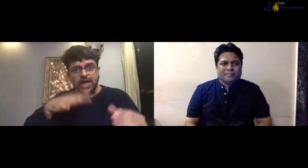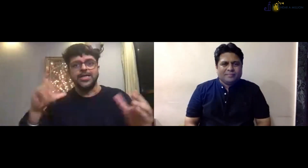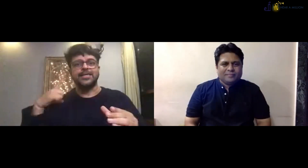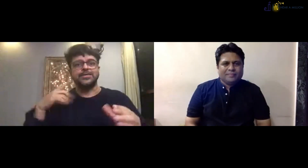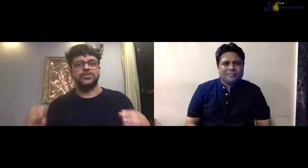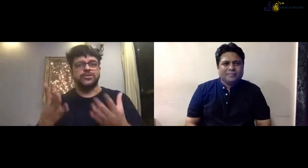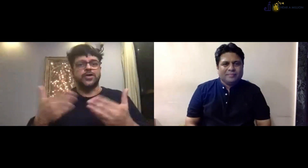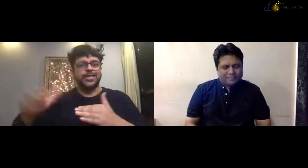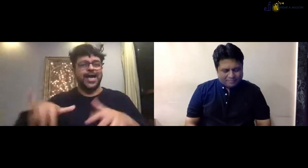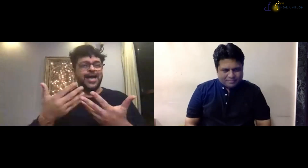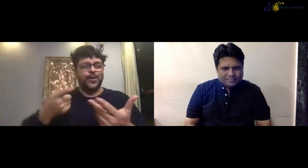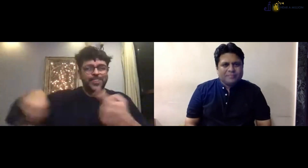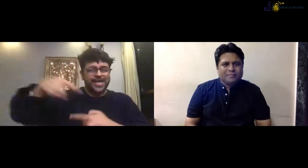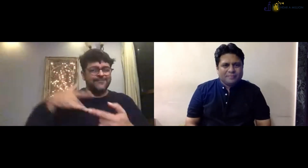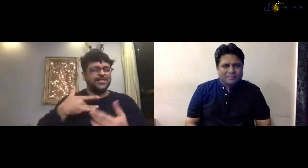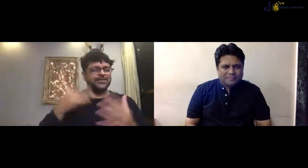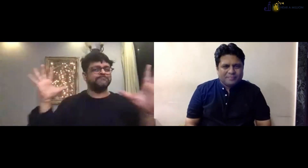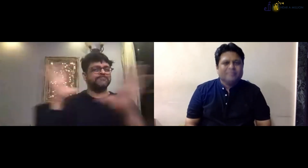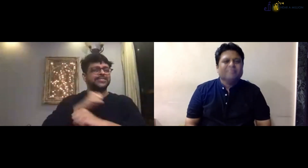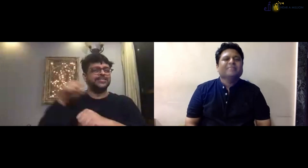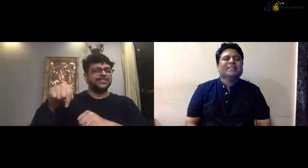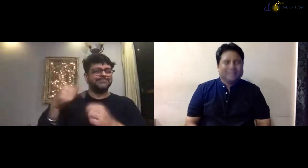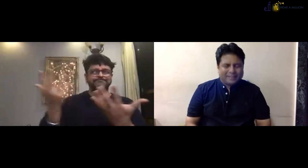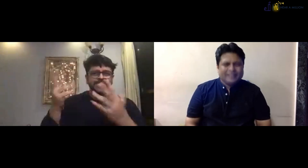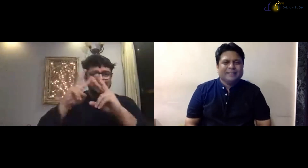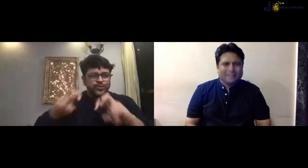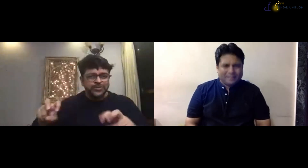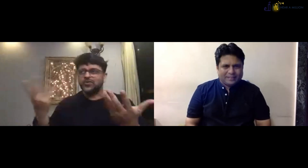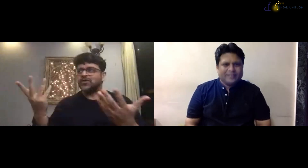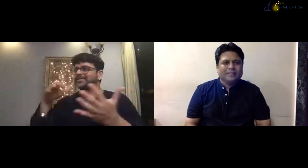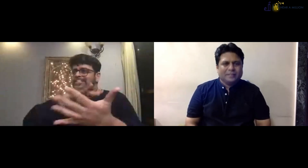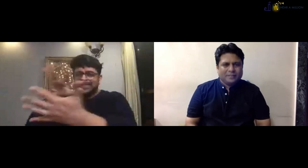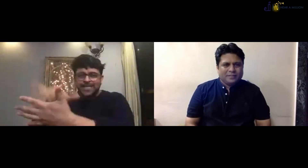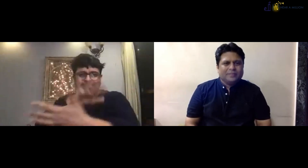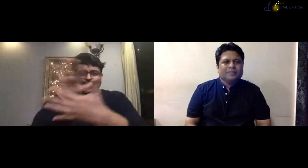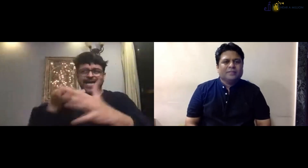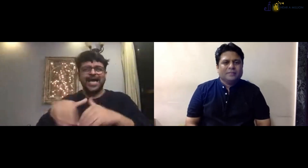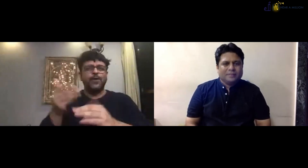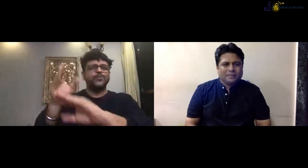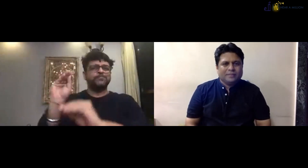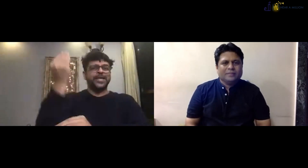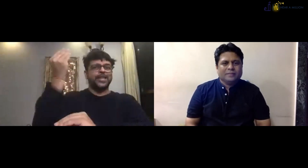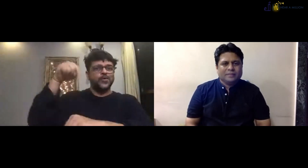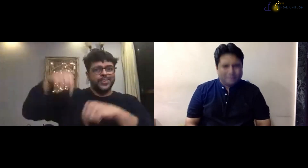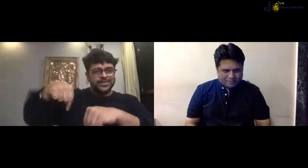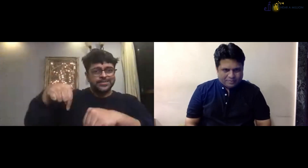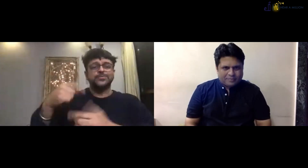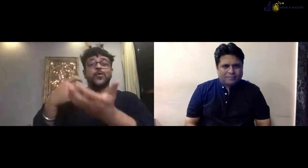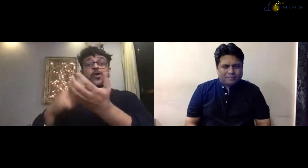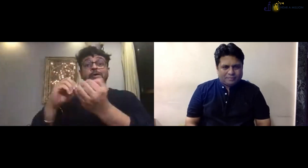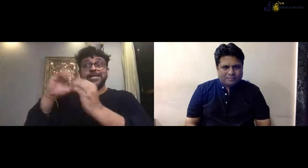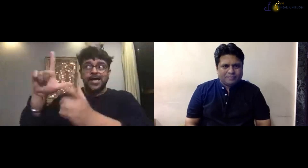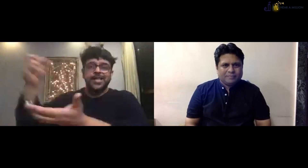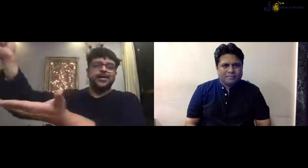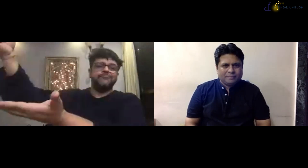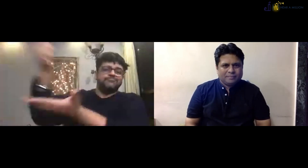especially young people, to have leadership courses for them. So we felt that it was missing, something that was missing, and